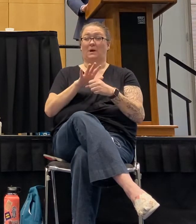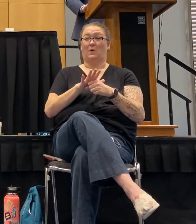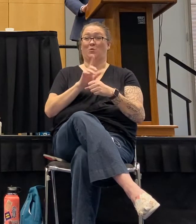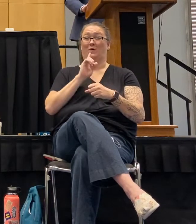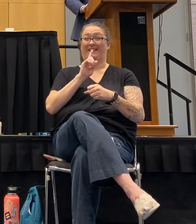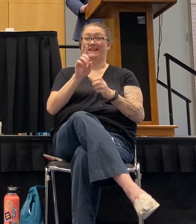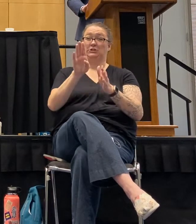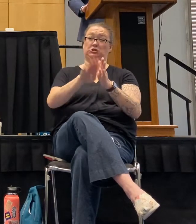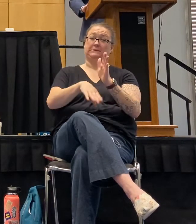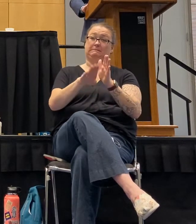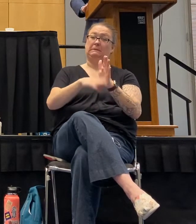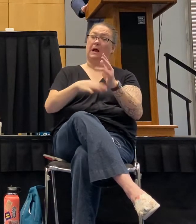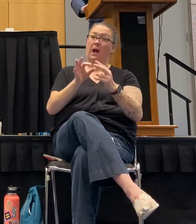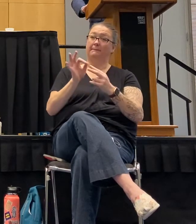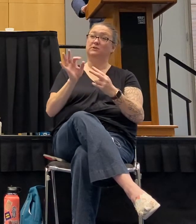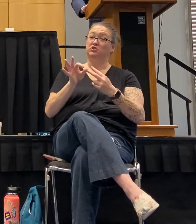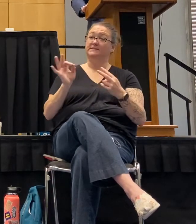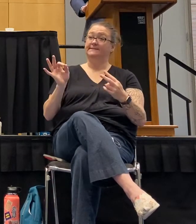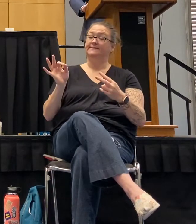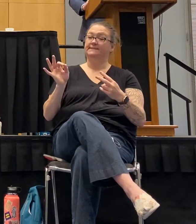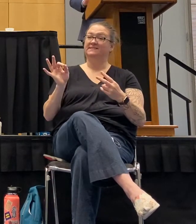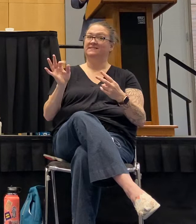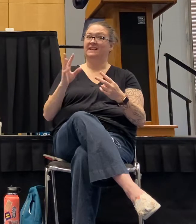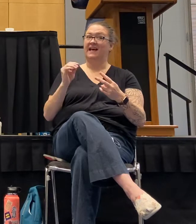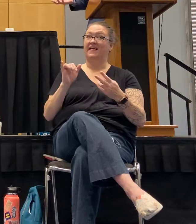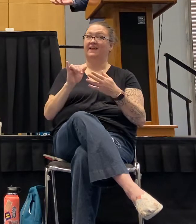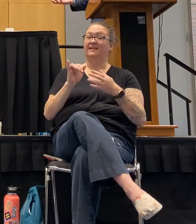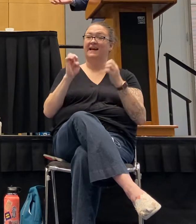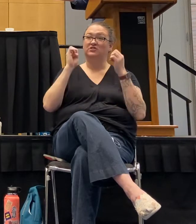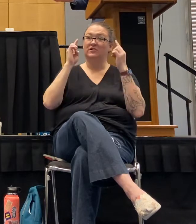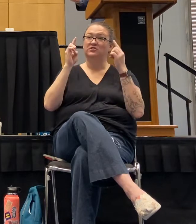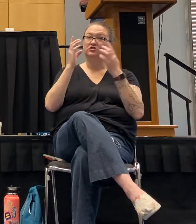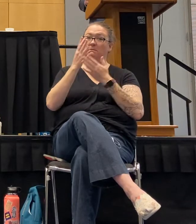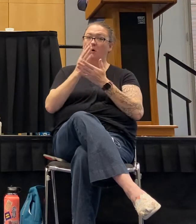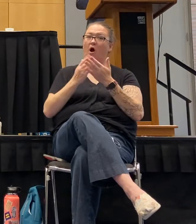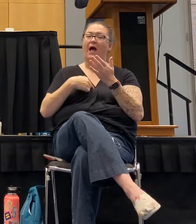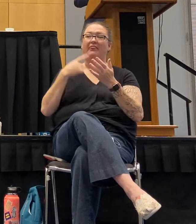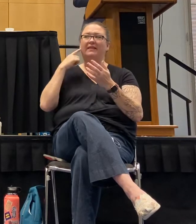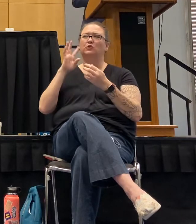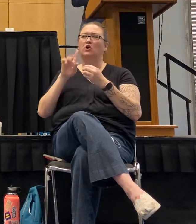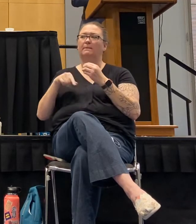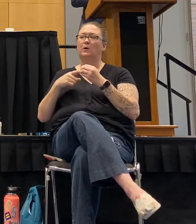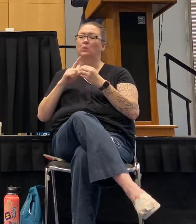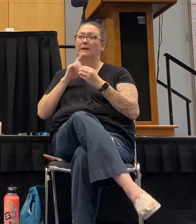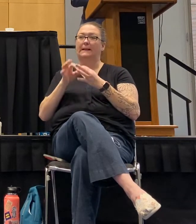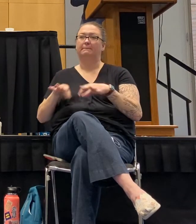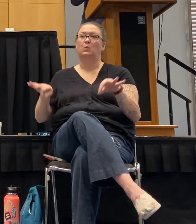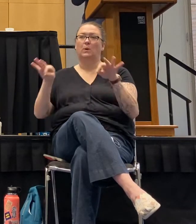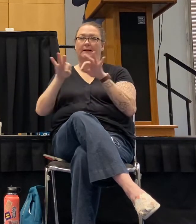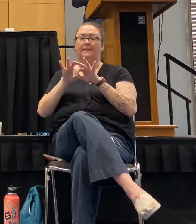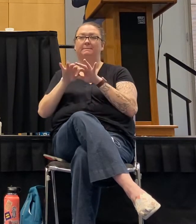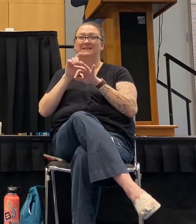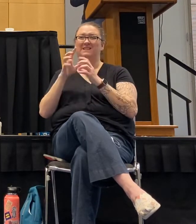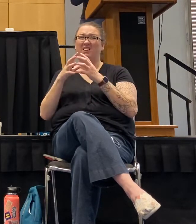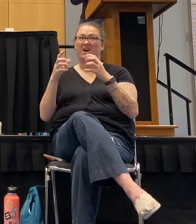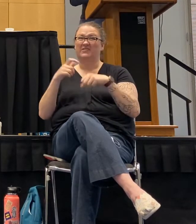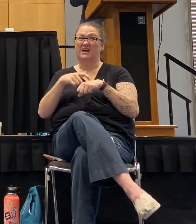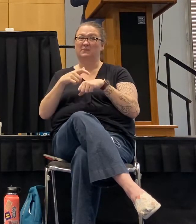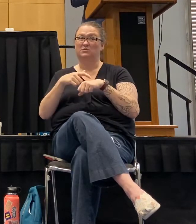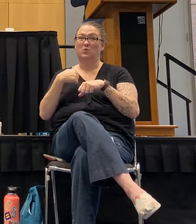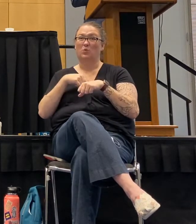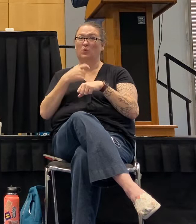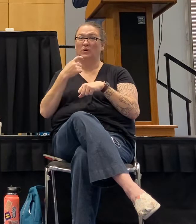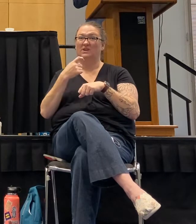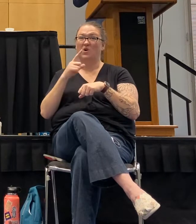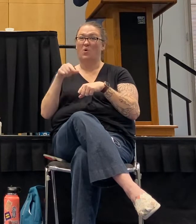are cheap options, and that educational piece that I think you talked about is really important, because a lot of the times when we're just